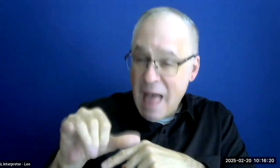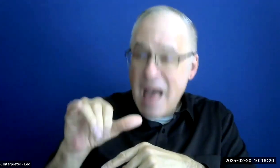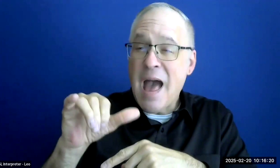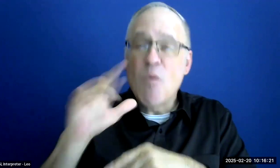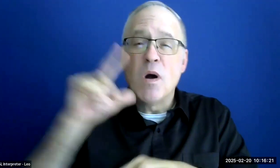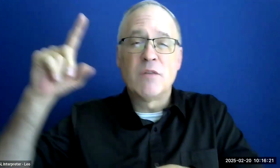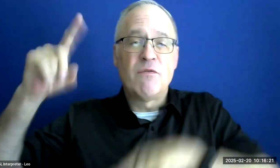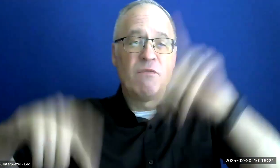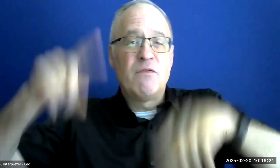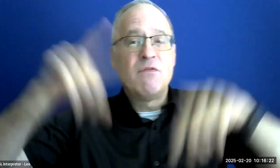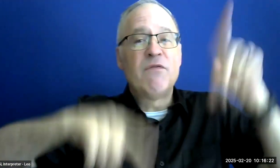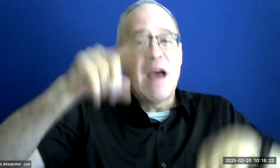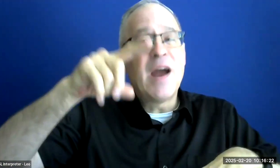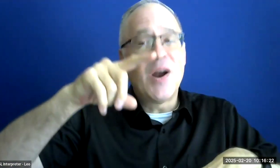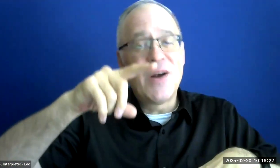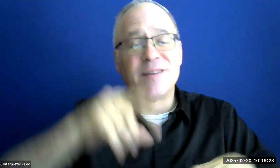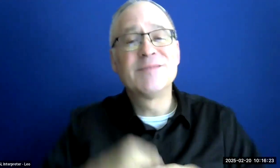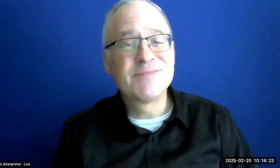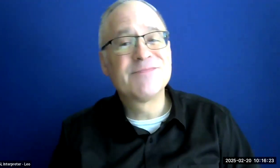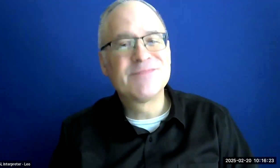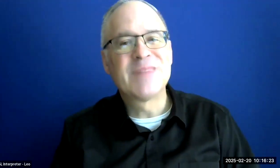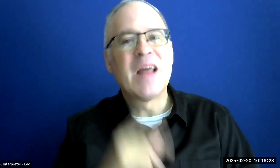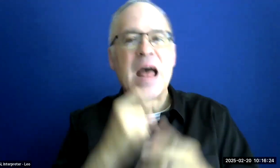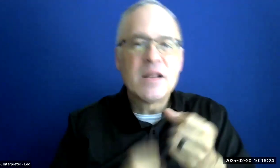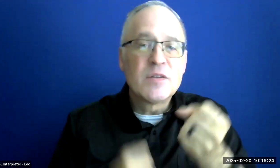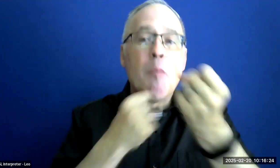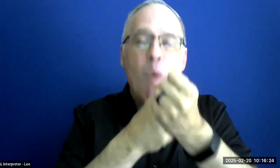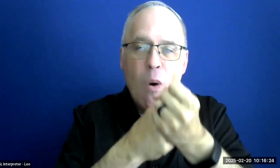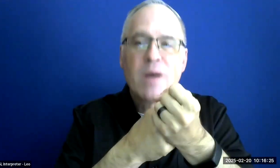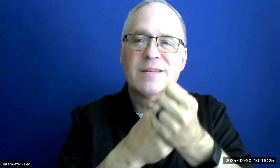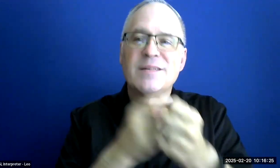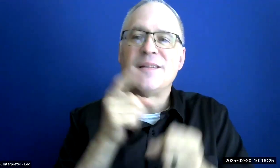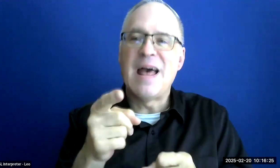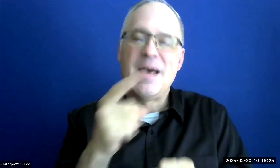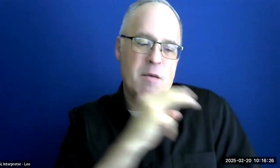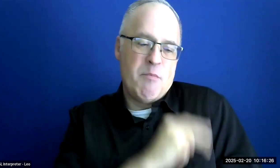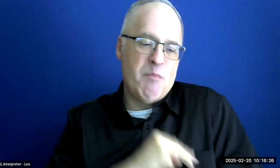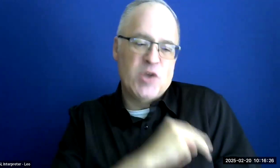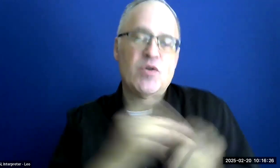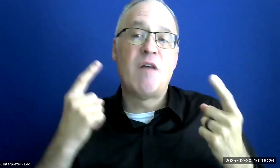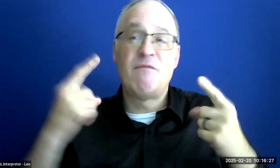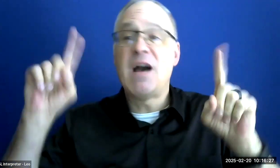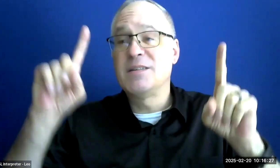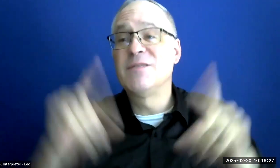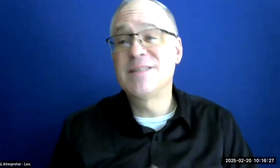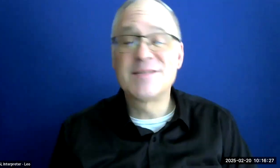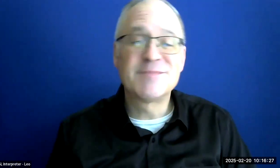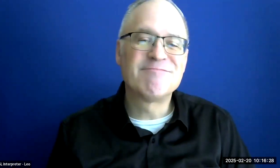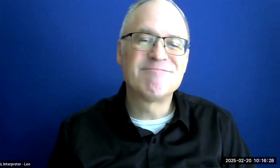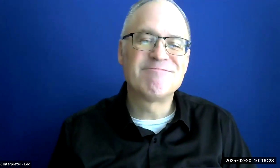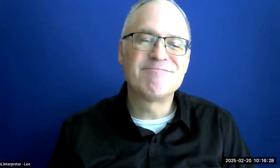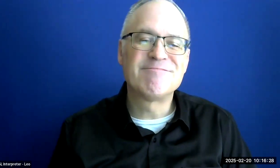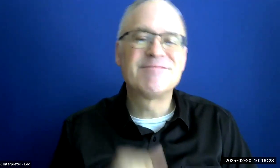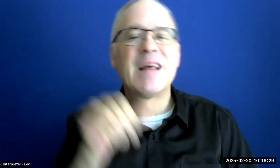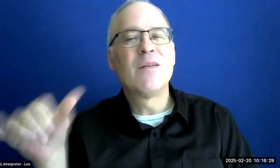this is a normal and healthy reality that supports missional effectiveness. Fifth, it is